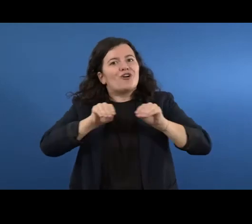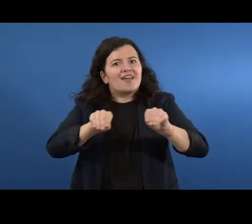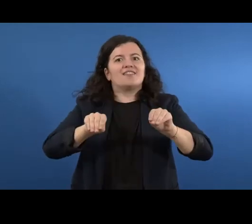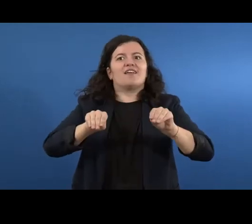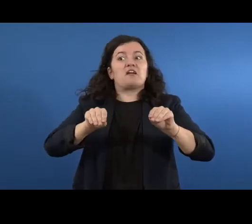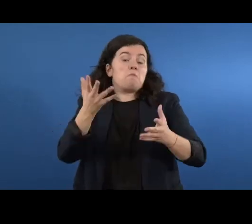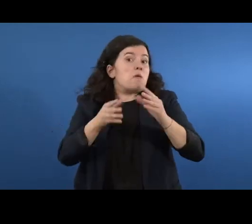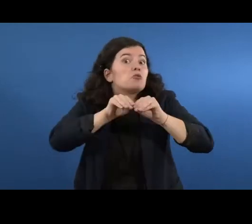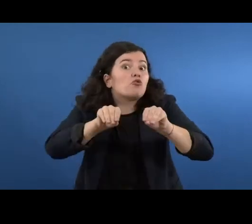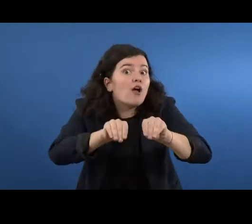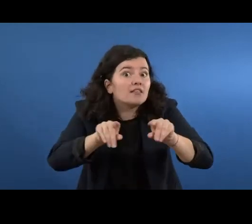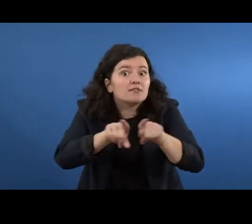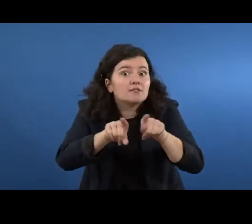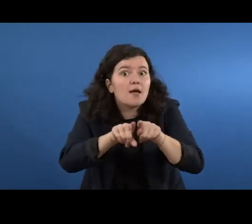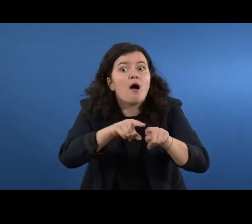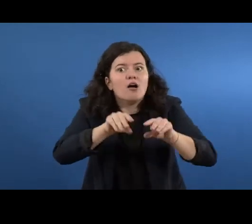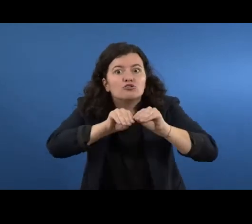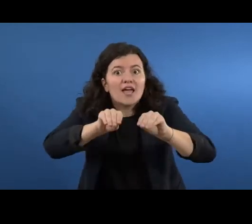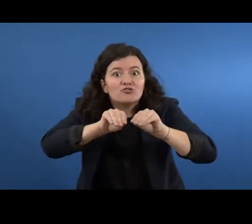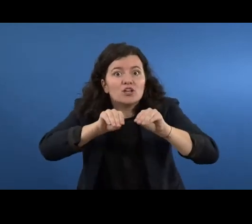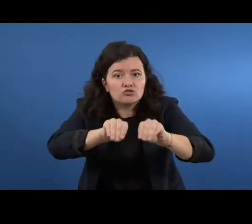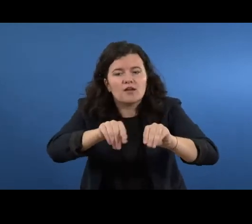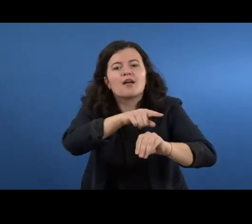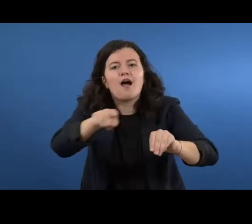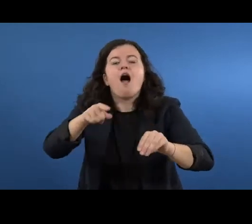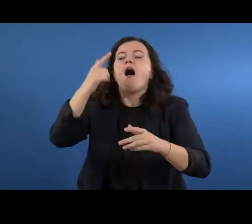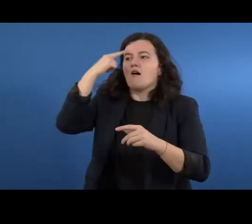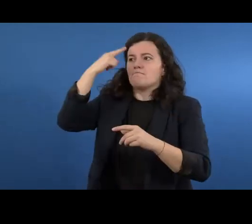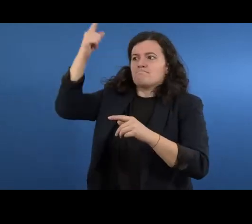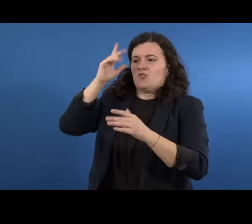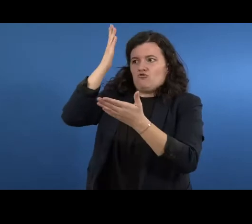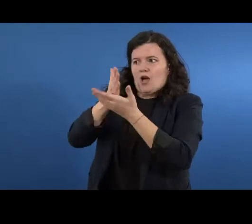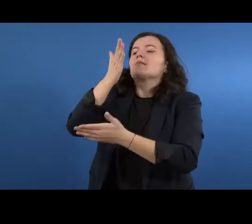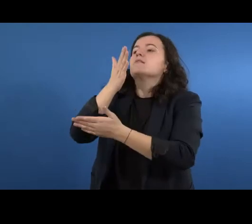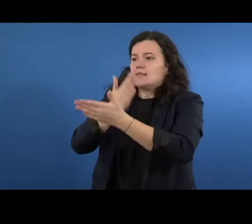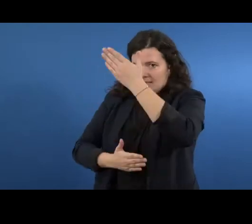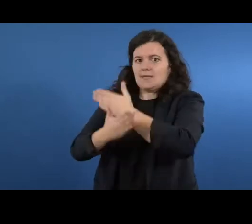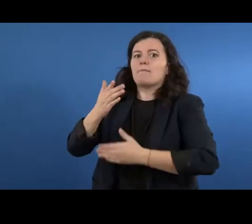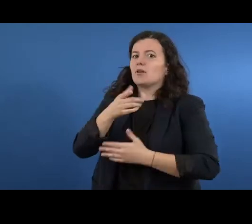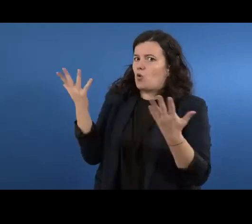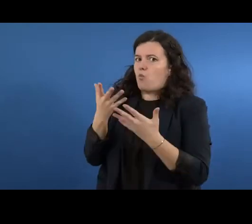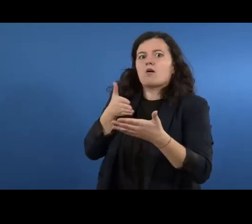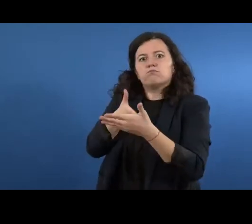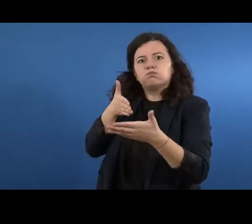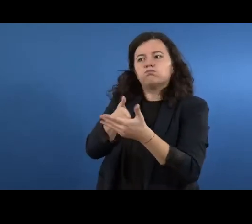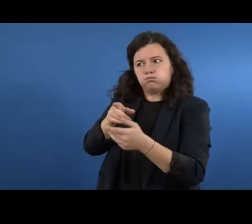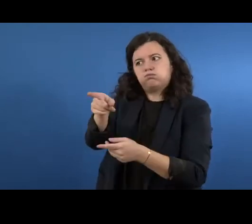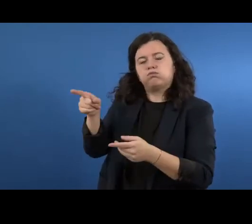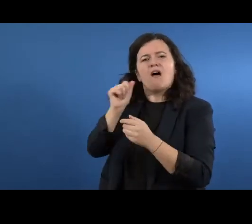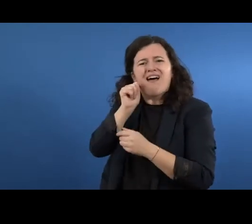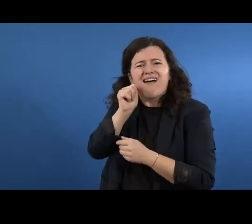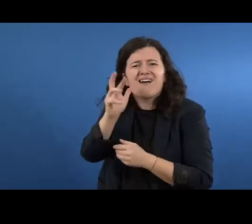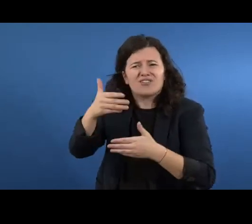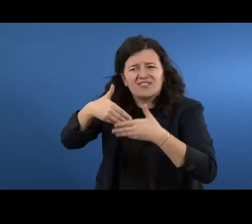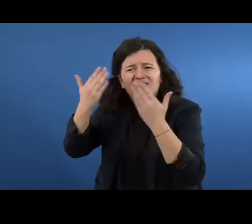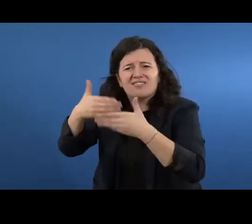awareness on people with disabilities, difficulties on a daily basis and obstacles that